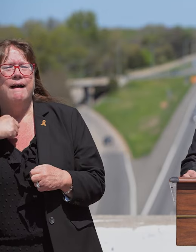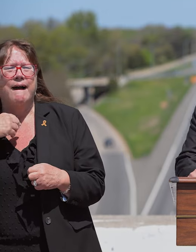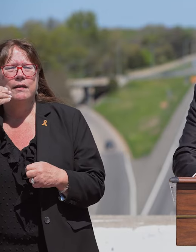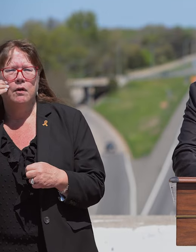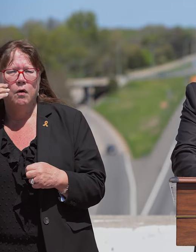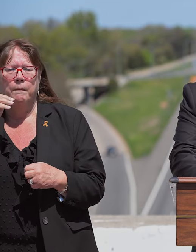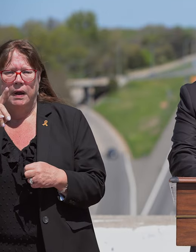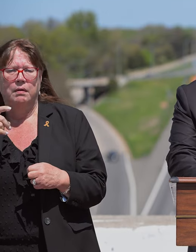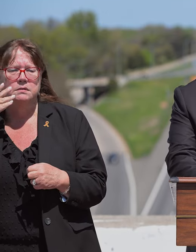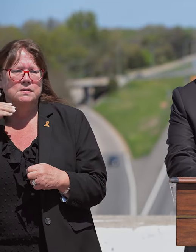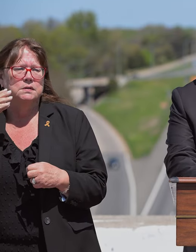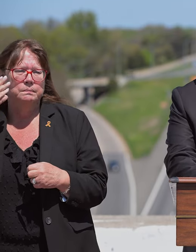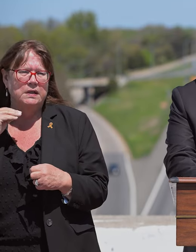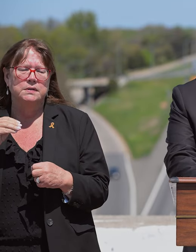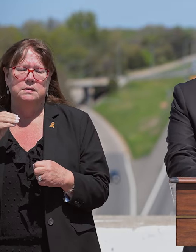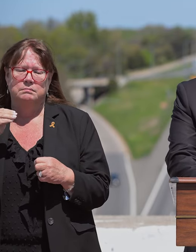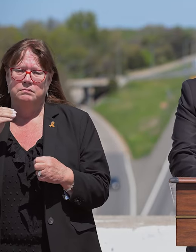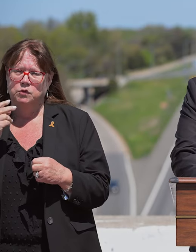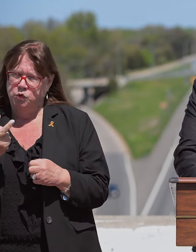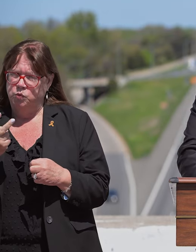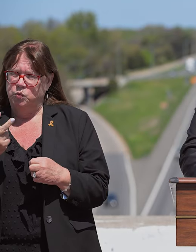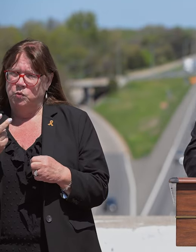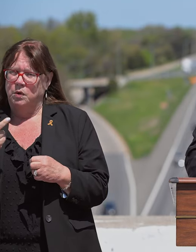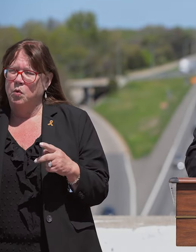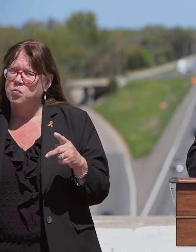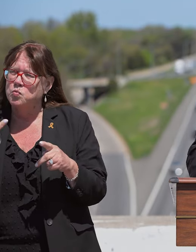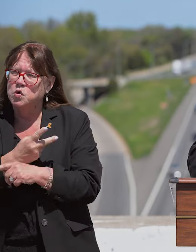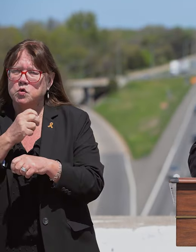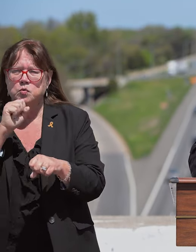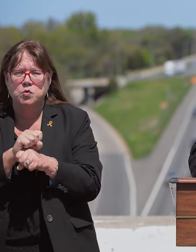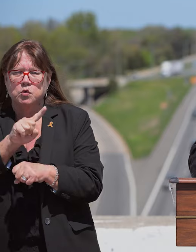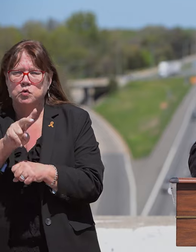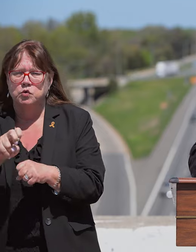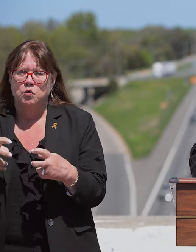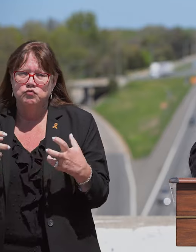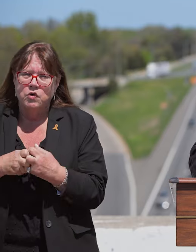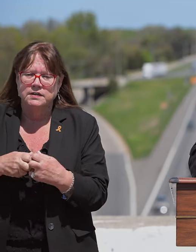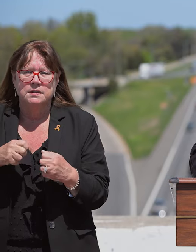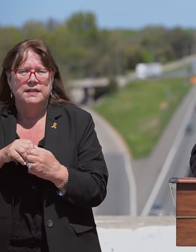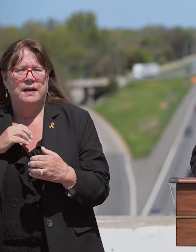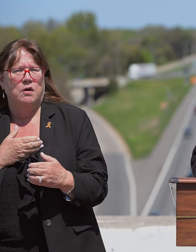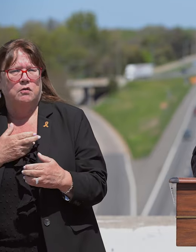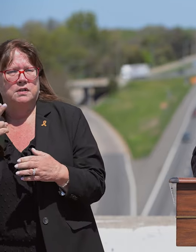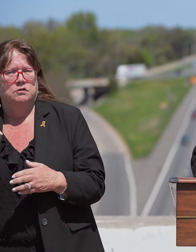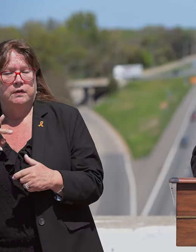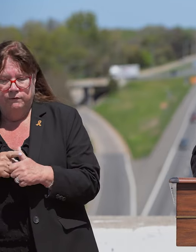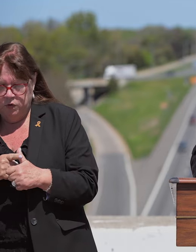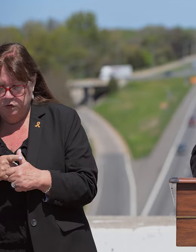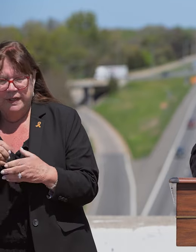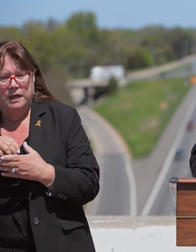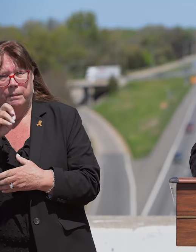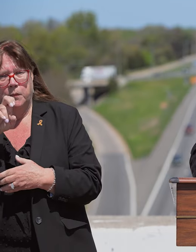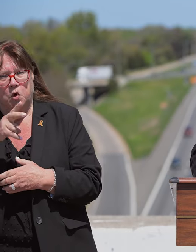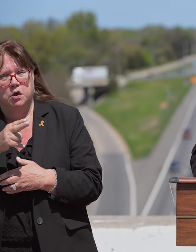that Maryland has experienced two of the worst work zone crashes in our history. First, in